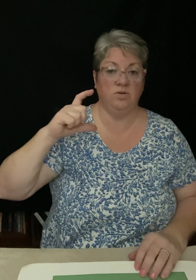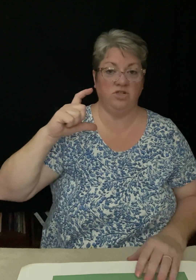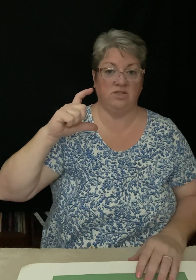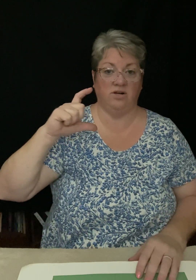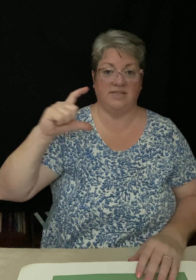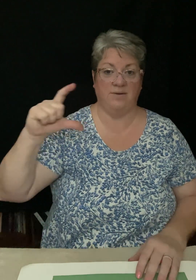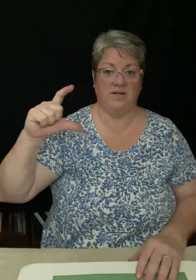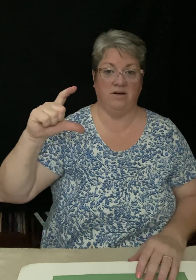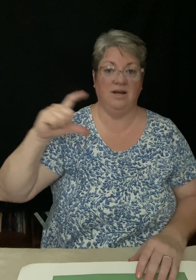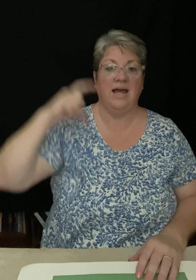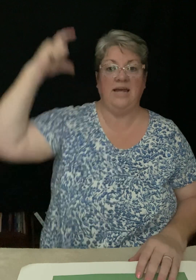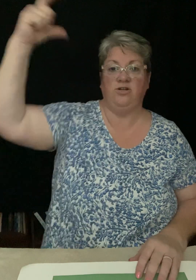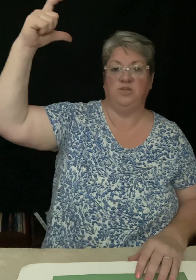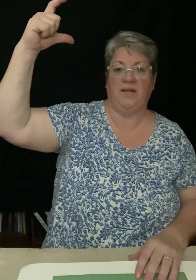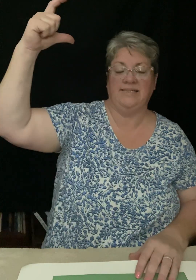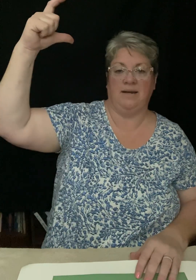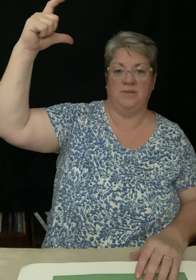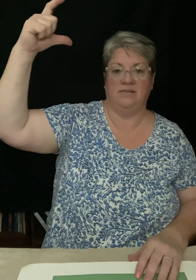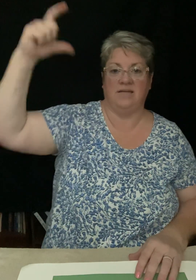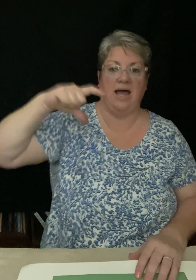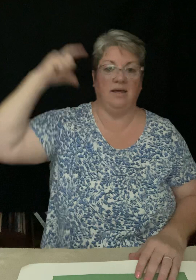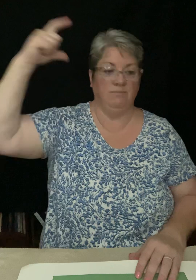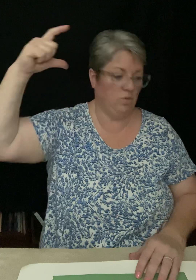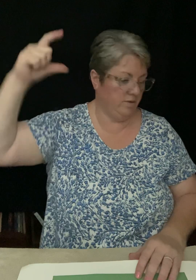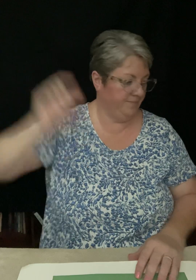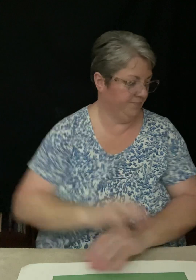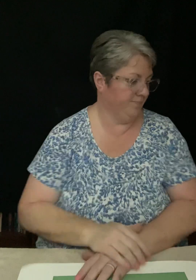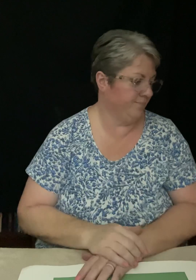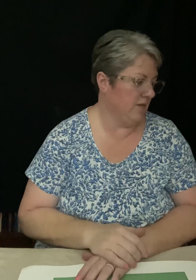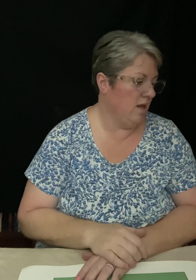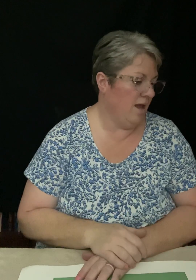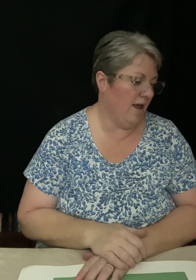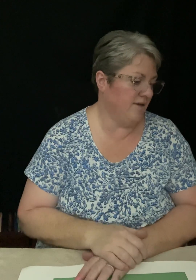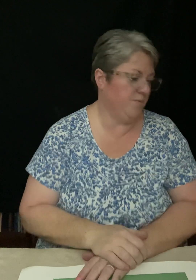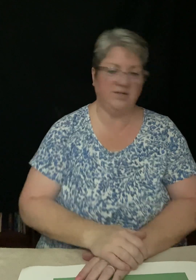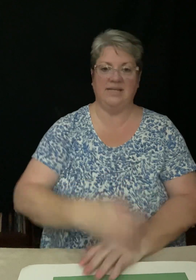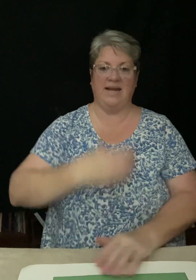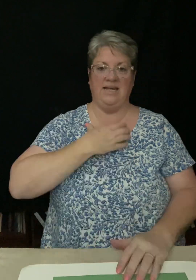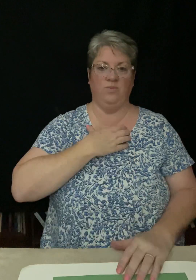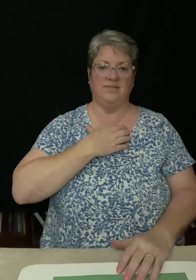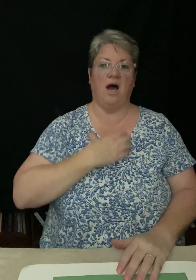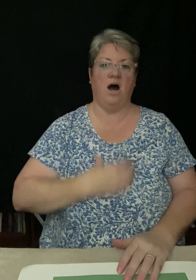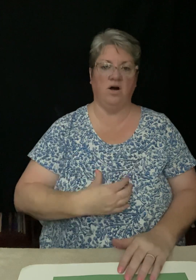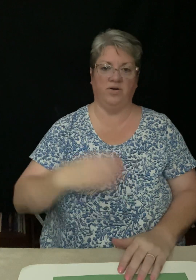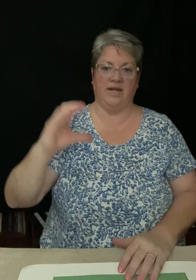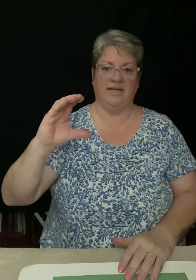just starts down here and you just place it up in the sky, moon. And Bird decided he was hungry. It's